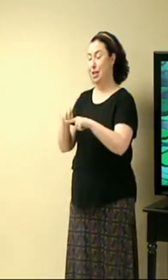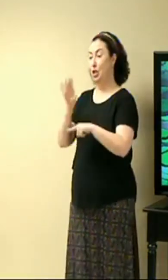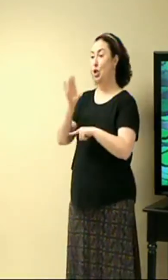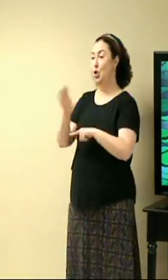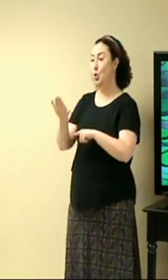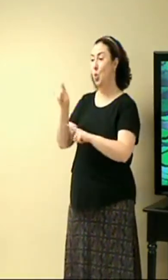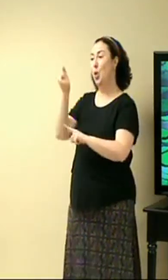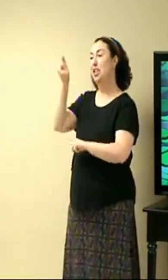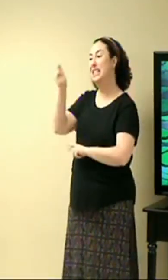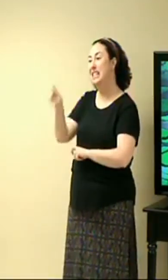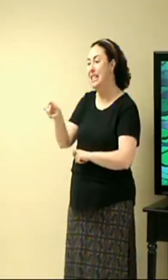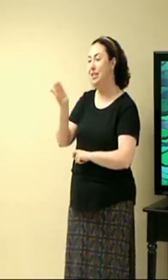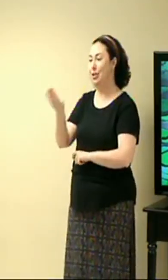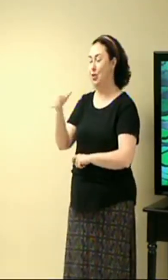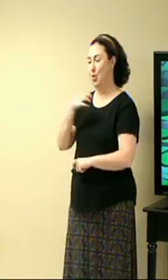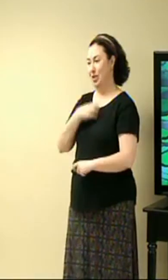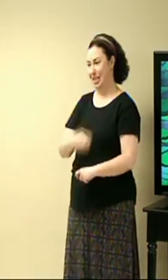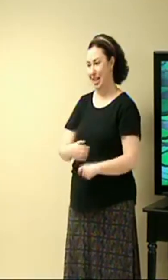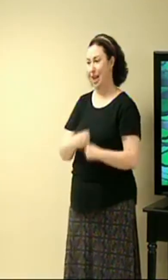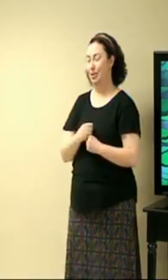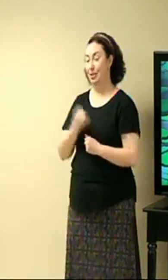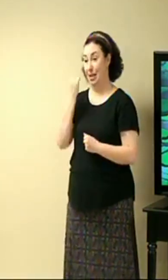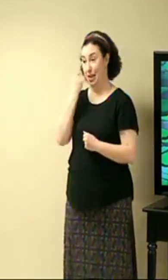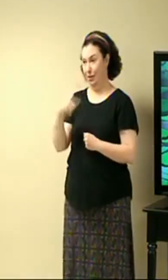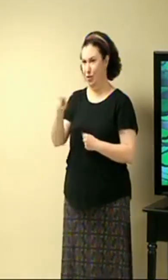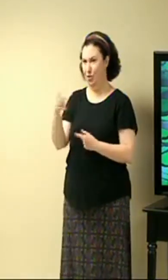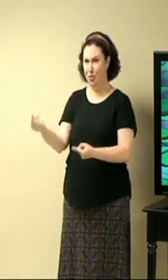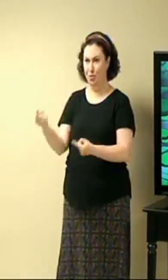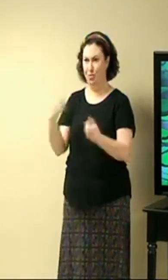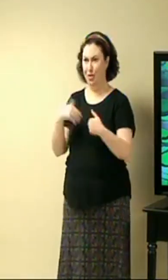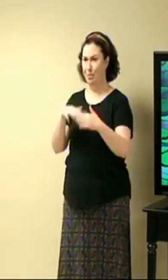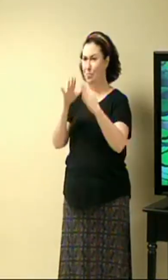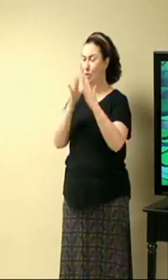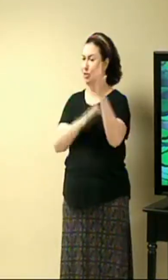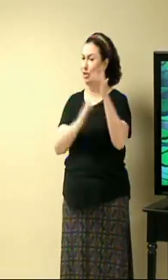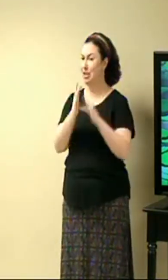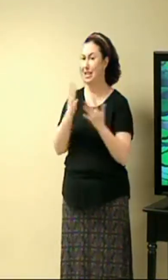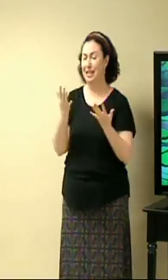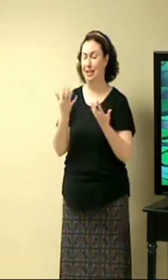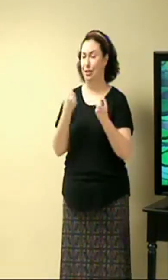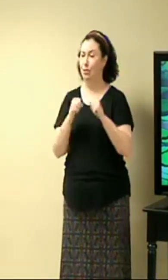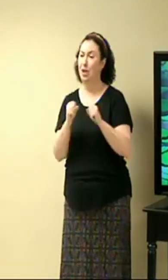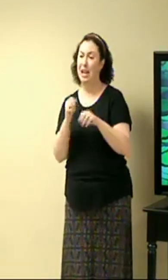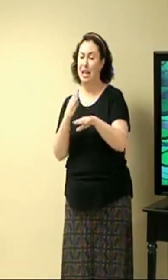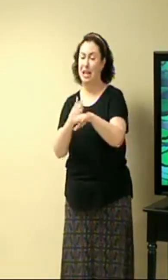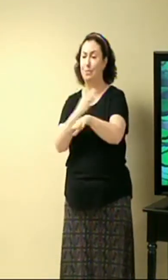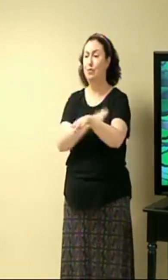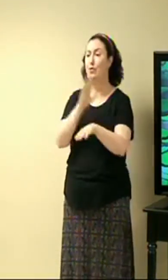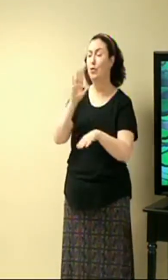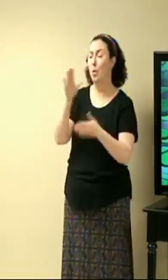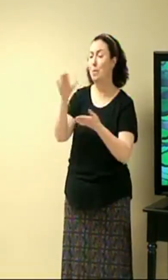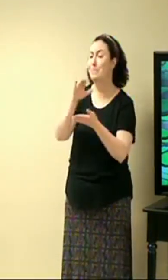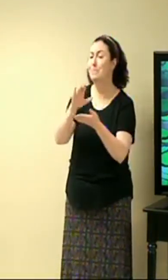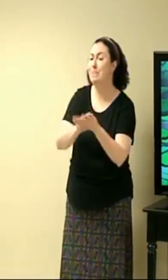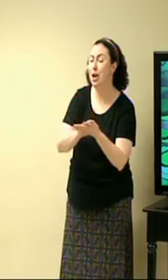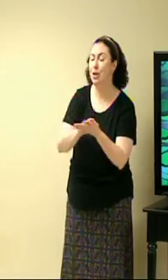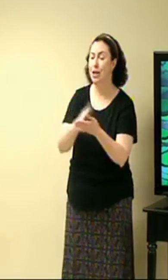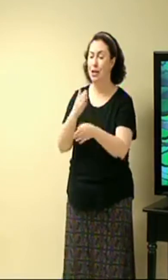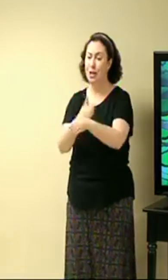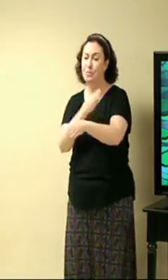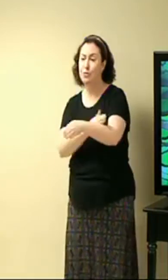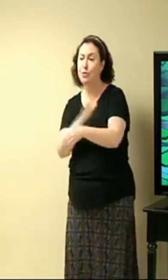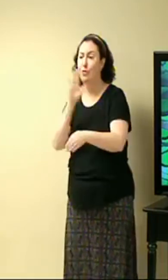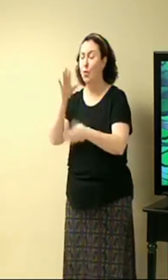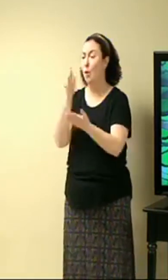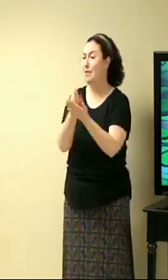false worship. If you come to Jesus to improve your finances, that's idolatry. That's false worship. Jesus is not a means to an end. Jesus is